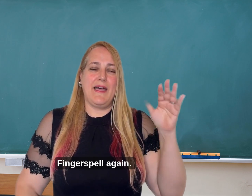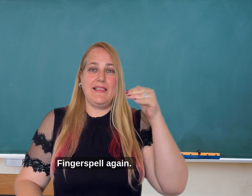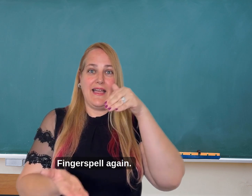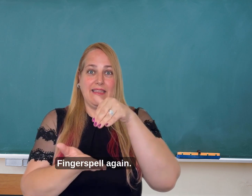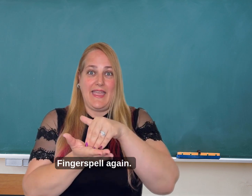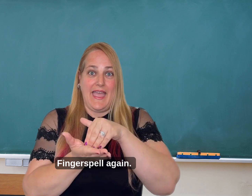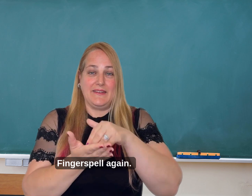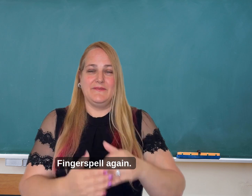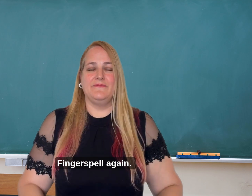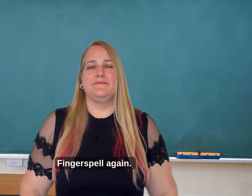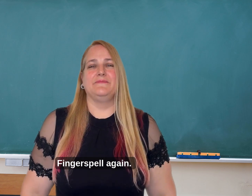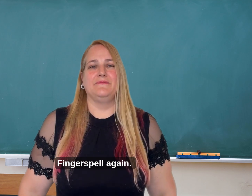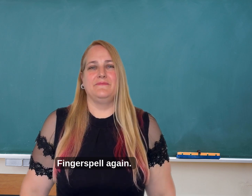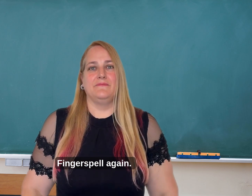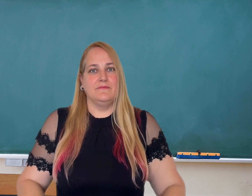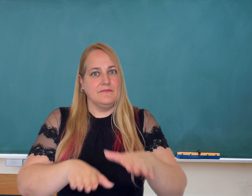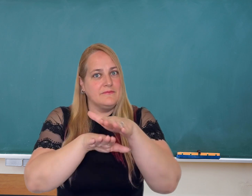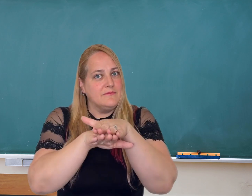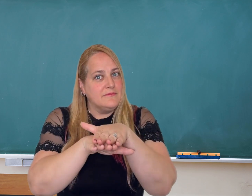Fingerspell again.